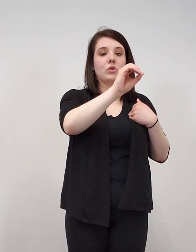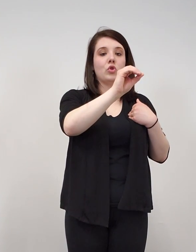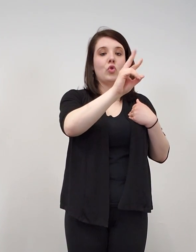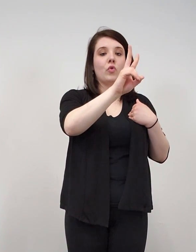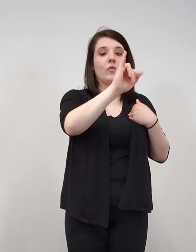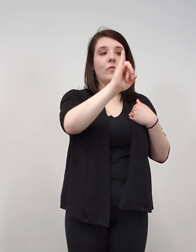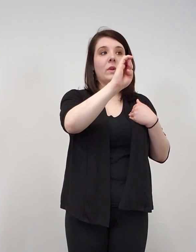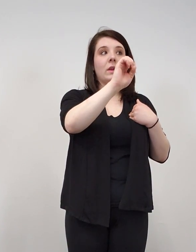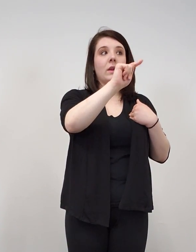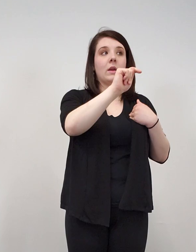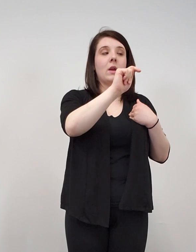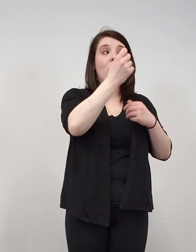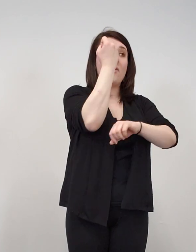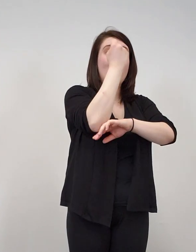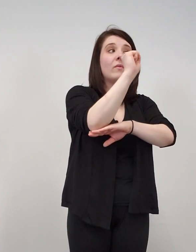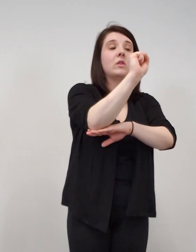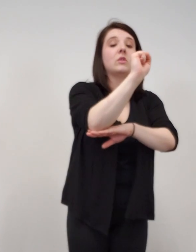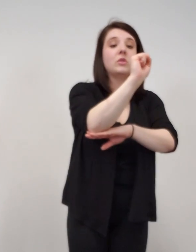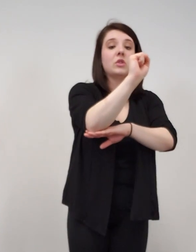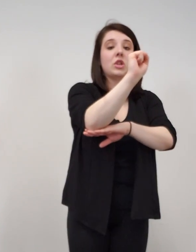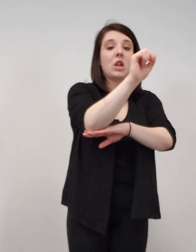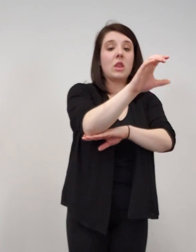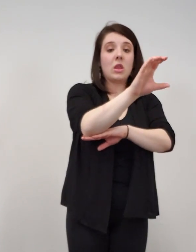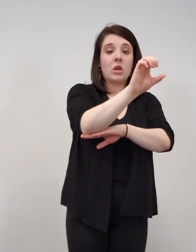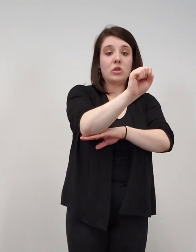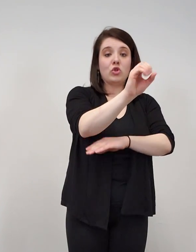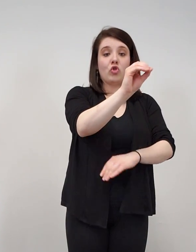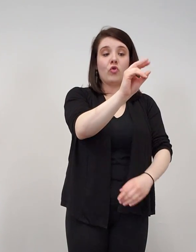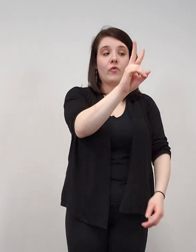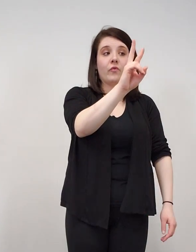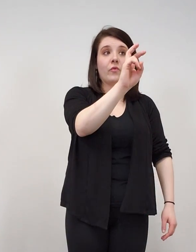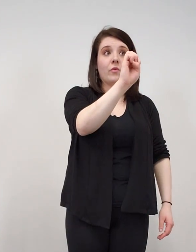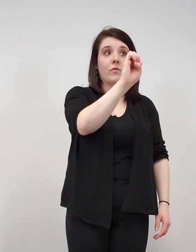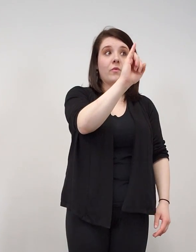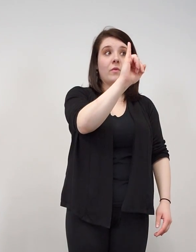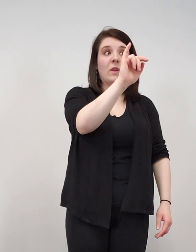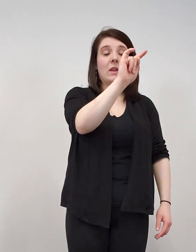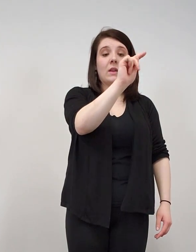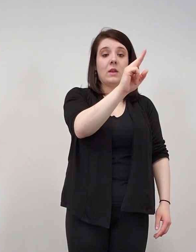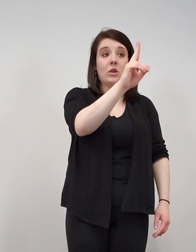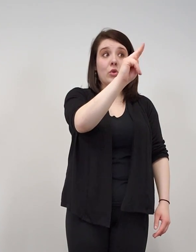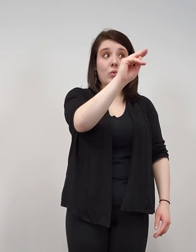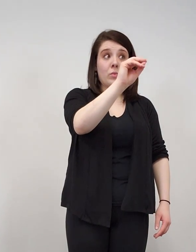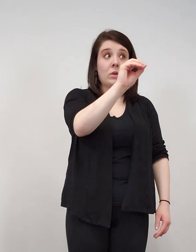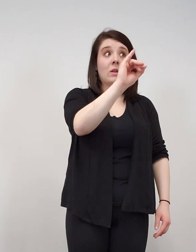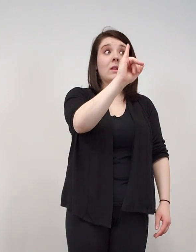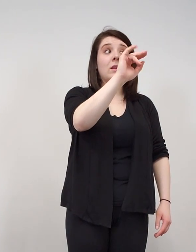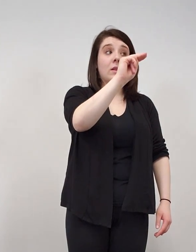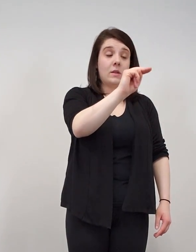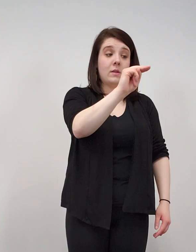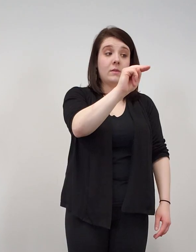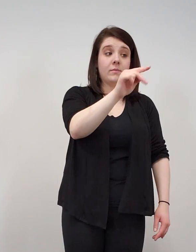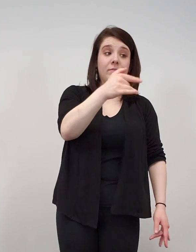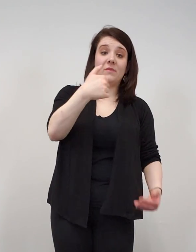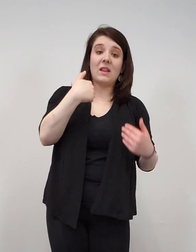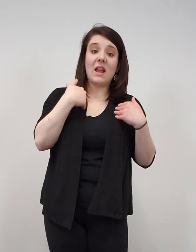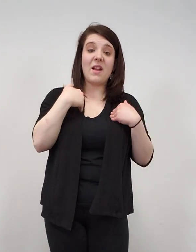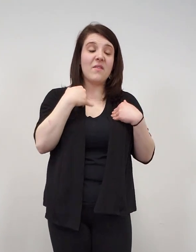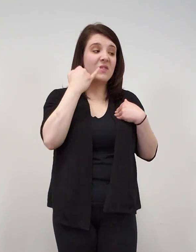There was labor unrest at the time, and the whole attitude of SOS, ship them out or shoot them, ship or